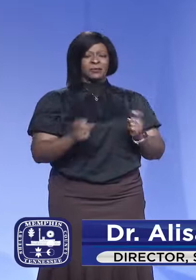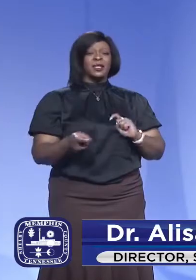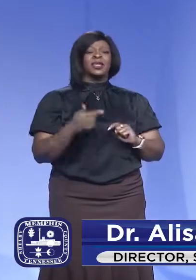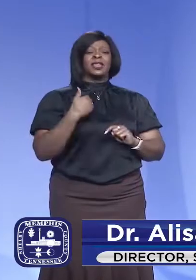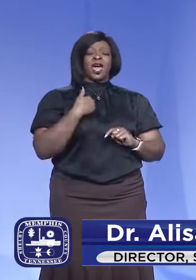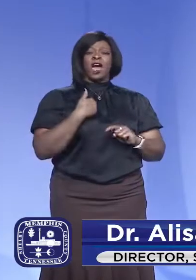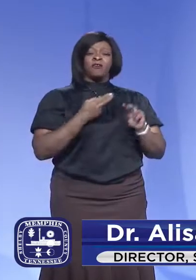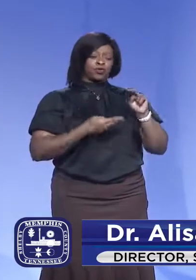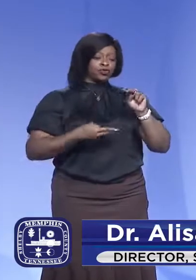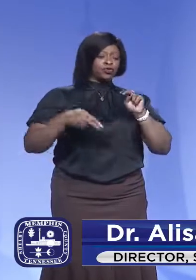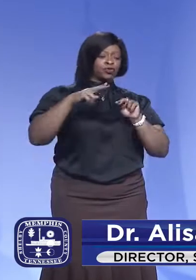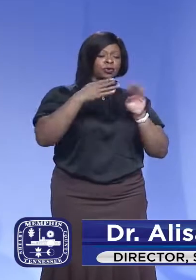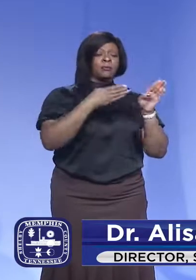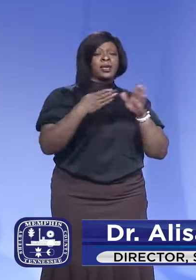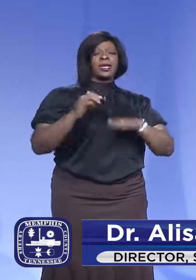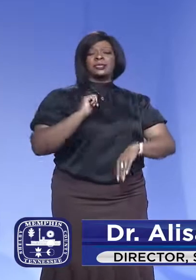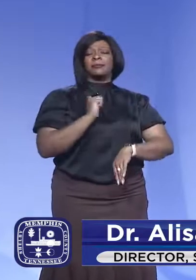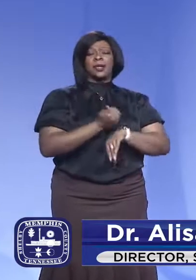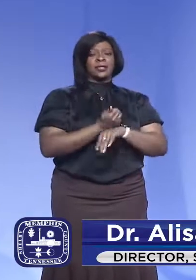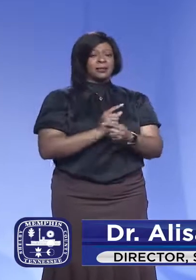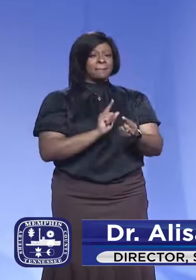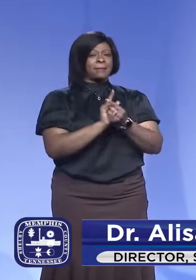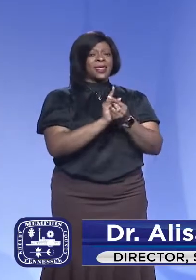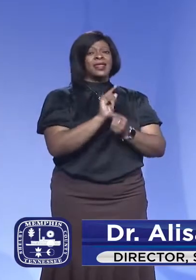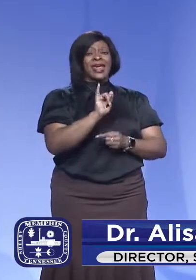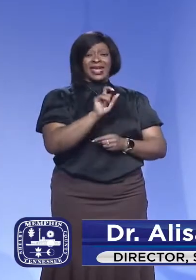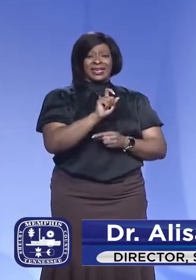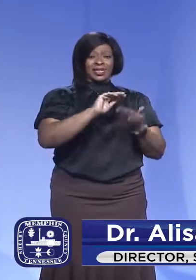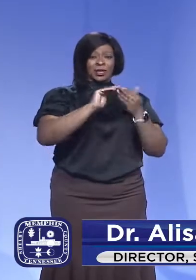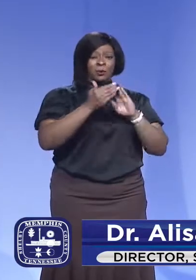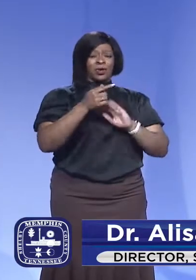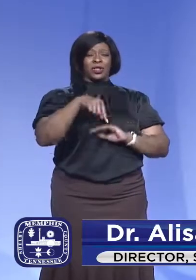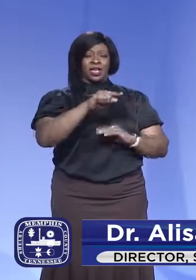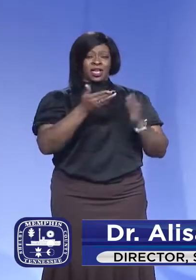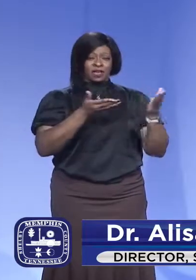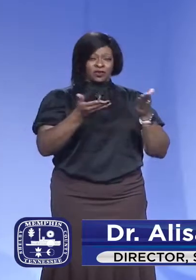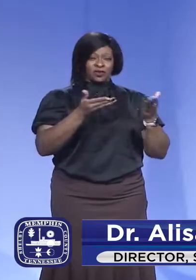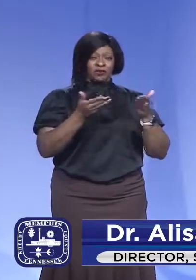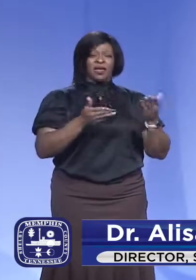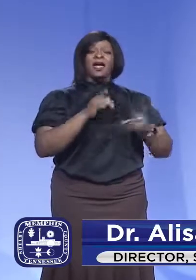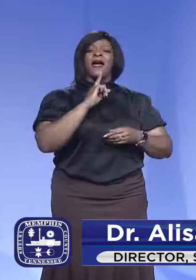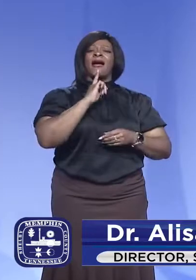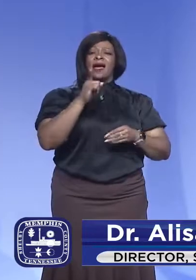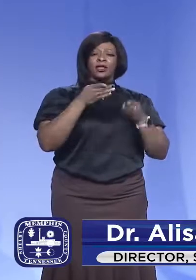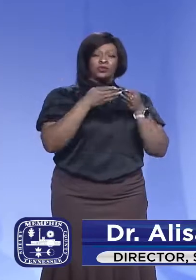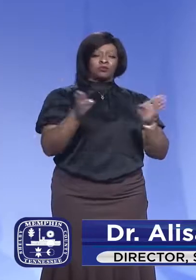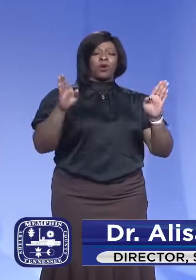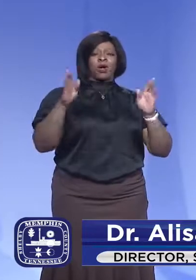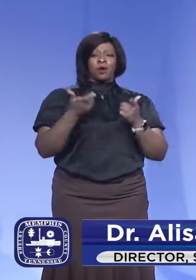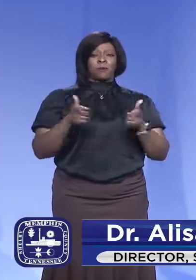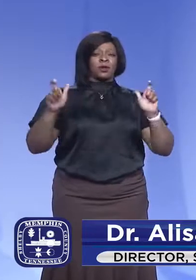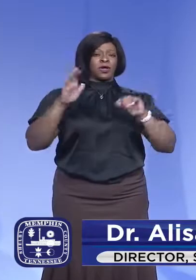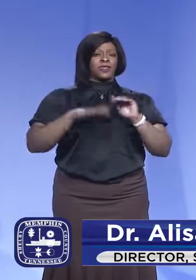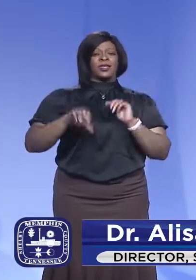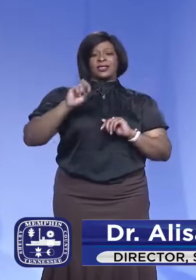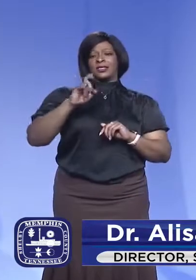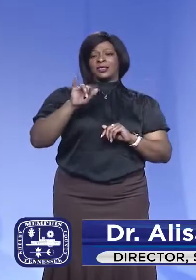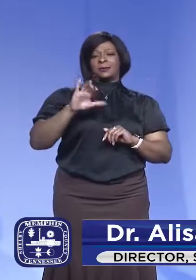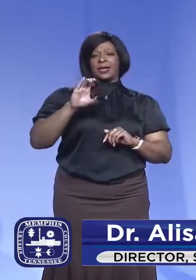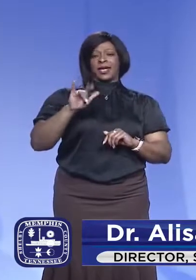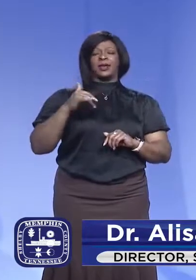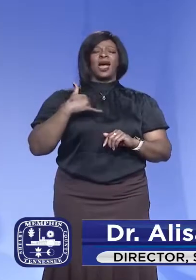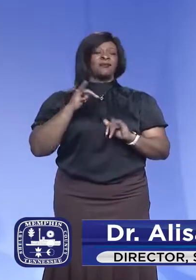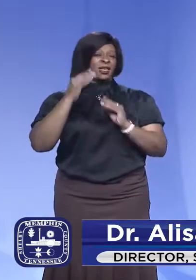surge plans in place to meet the needs of the community that they serve, which is actually broader than Shelby County. But we'll strive to have